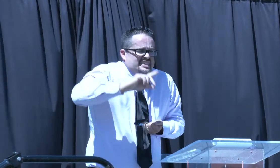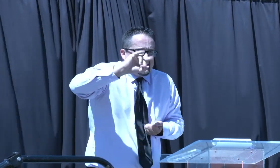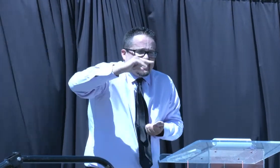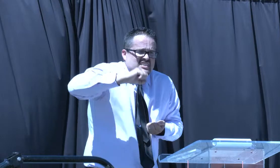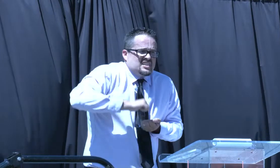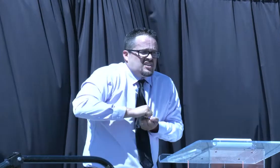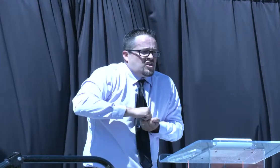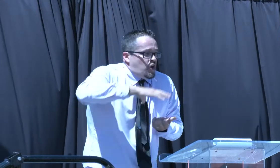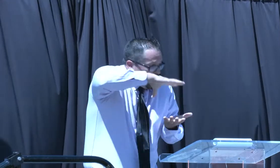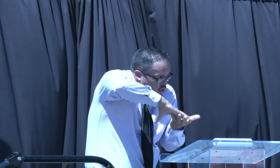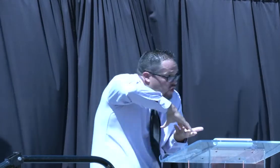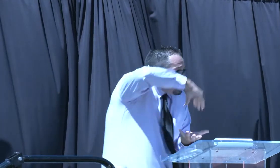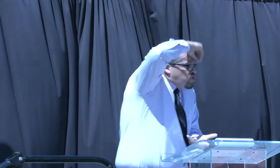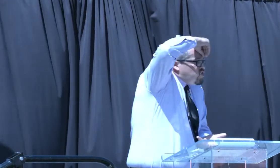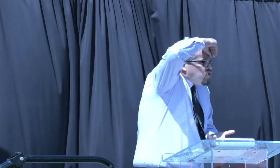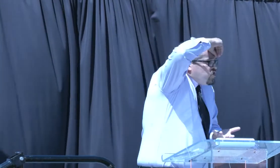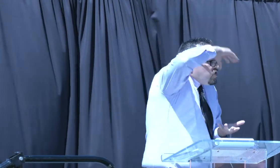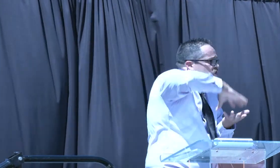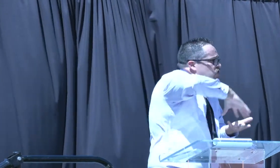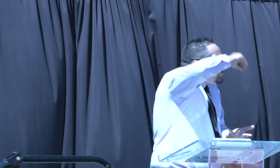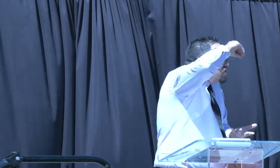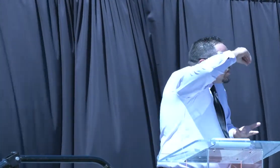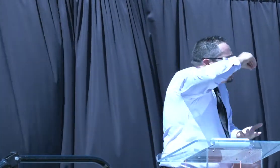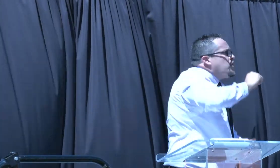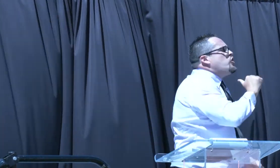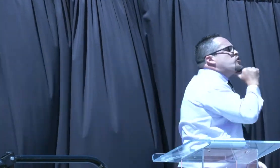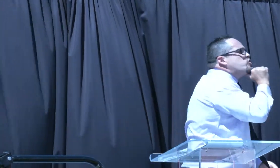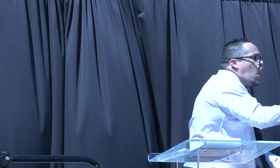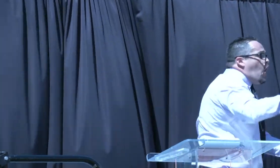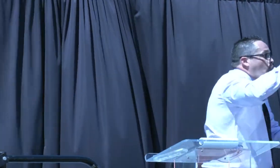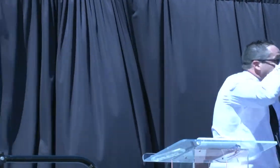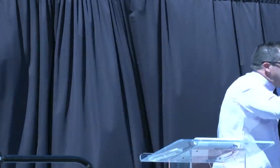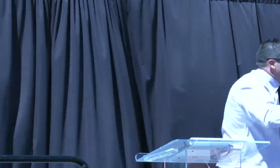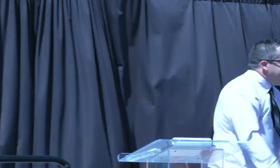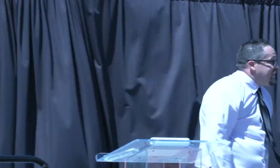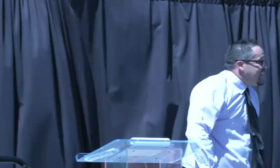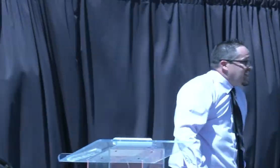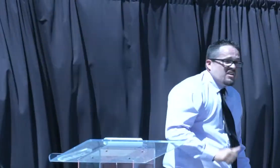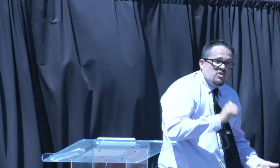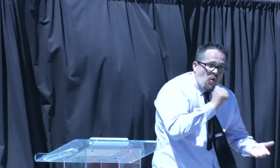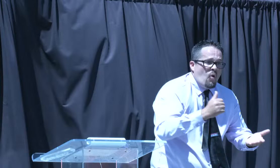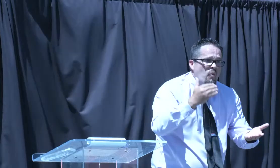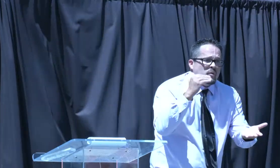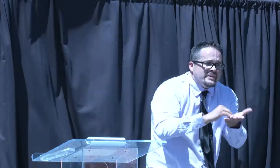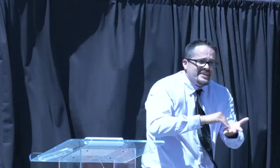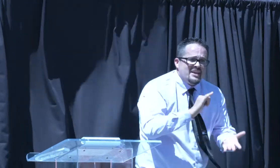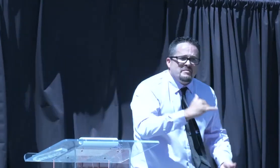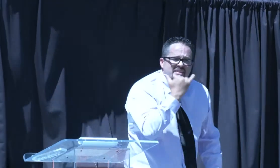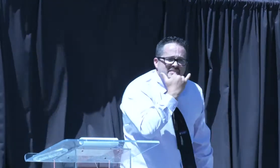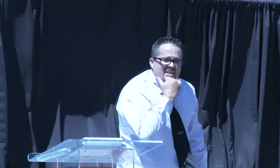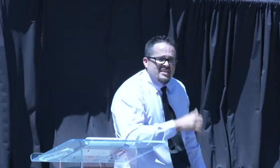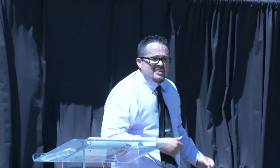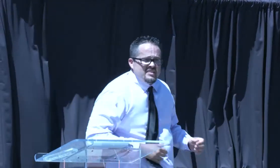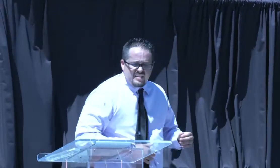Digest it. Learn from it. And don't repeat those